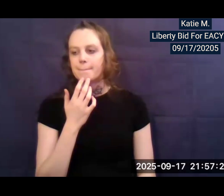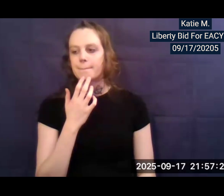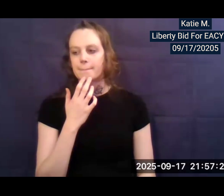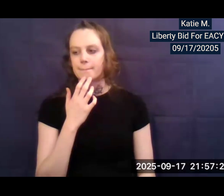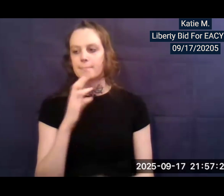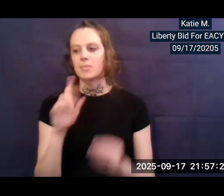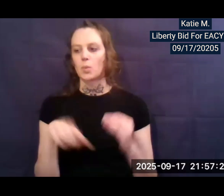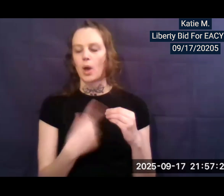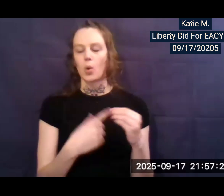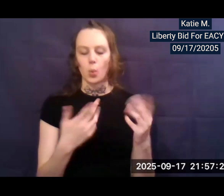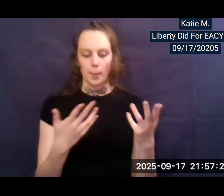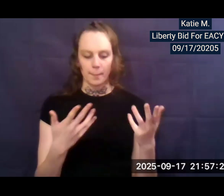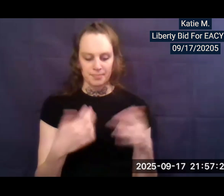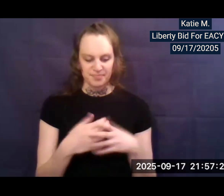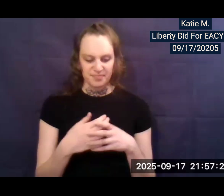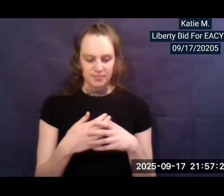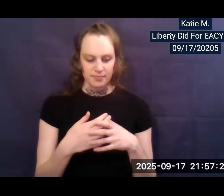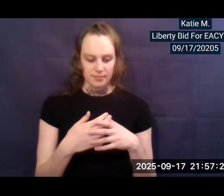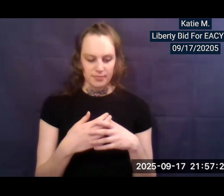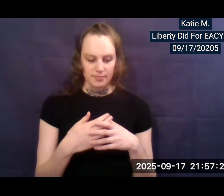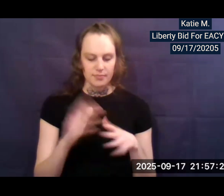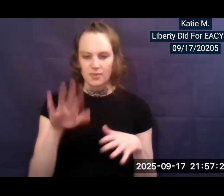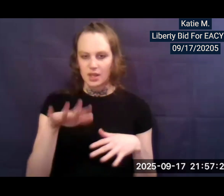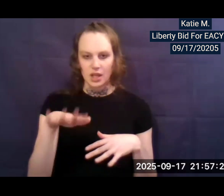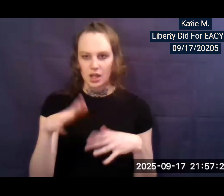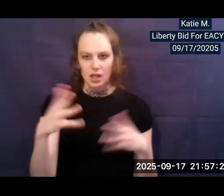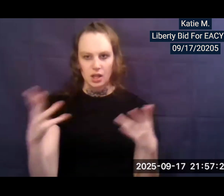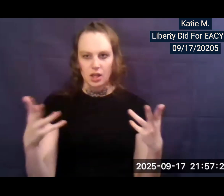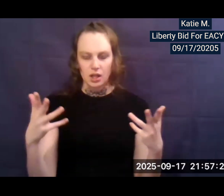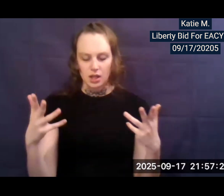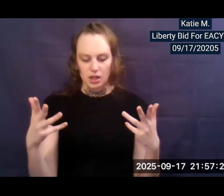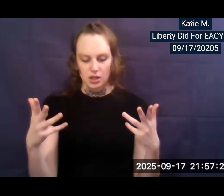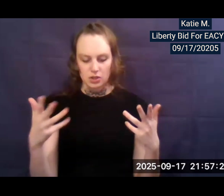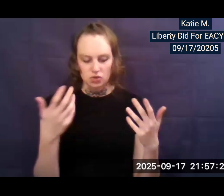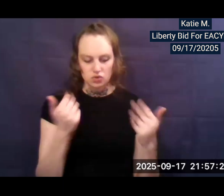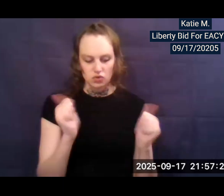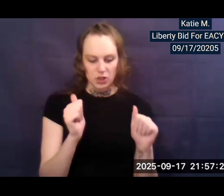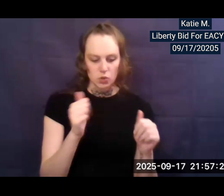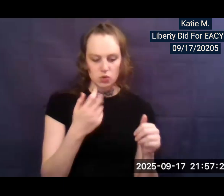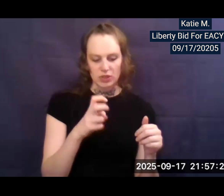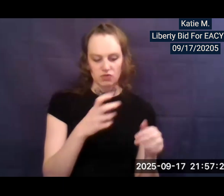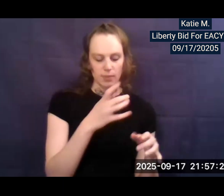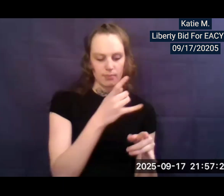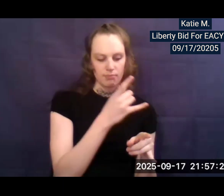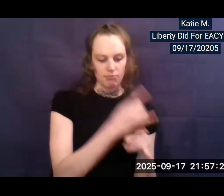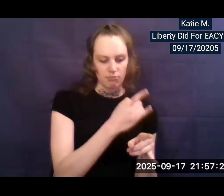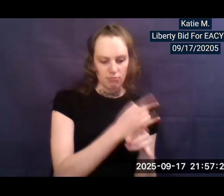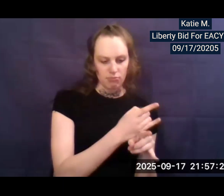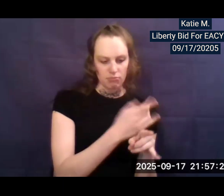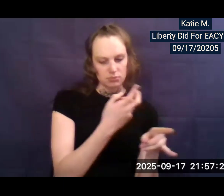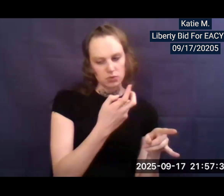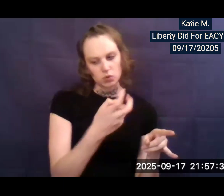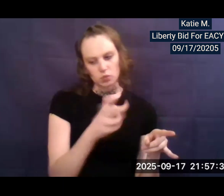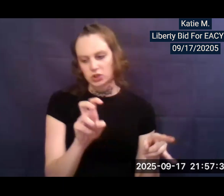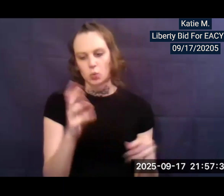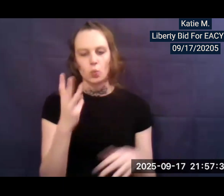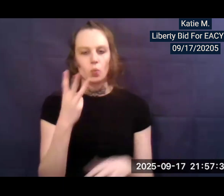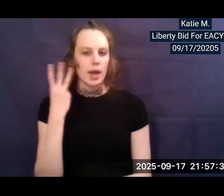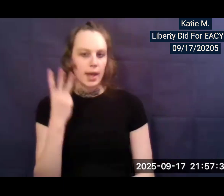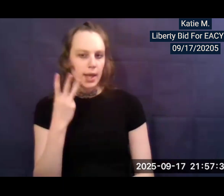to go trying and it was literally switch from like liquor or alcohol to wine, natural wine or